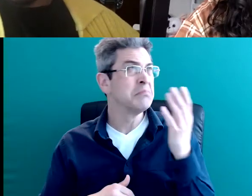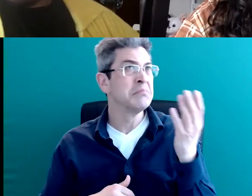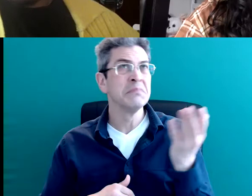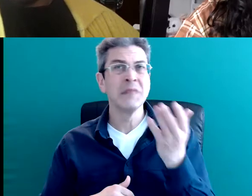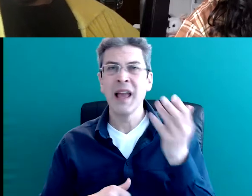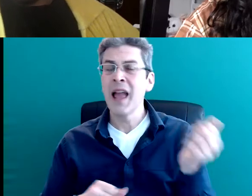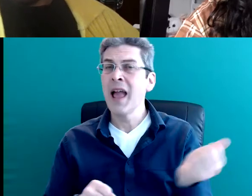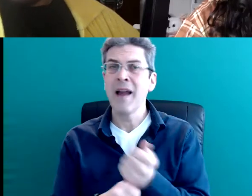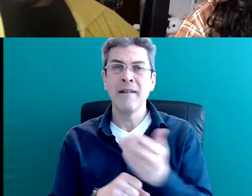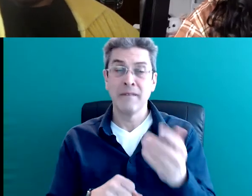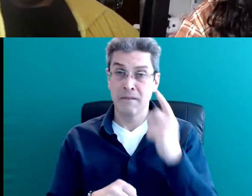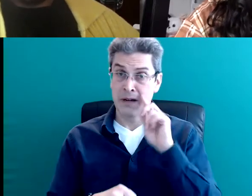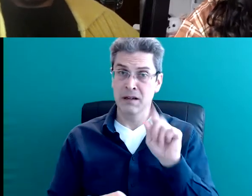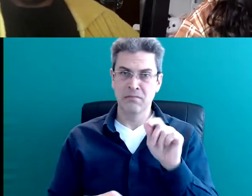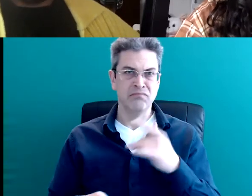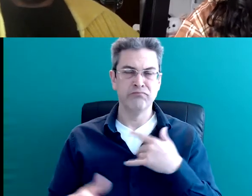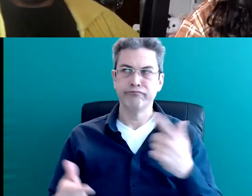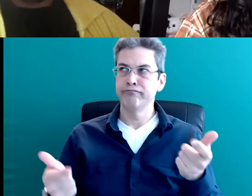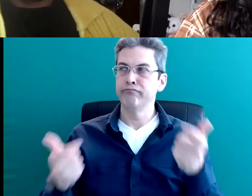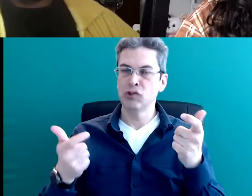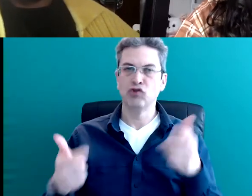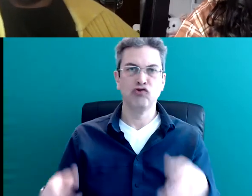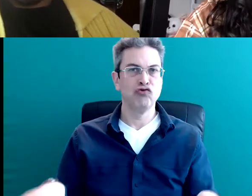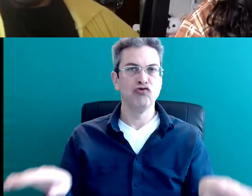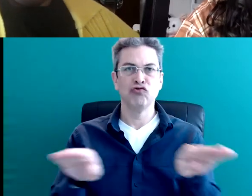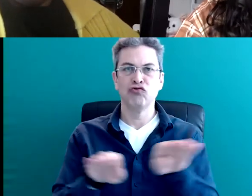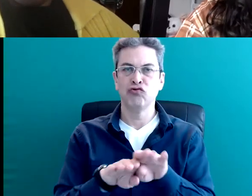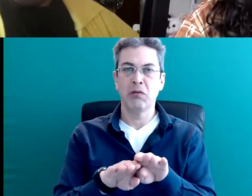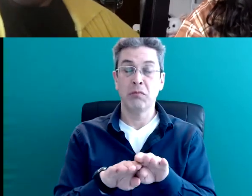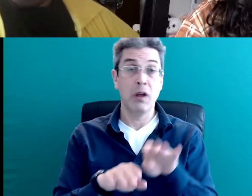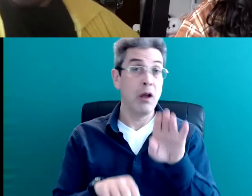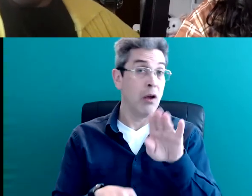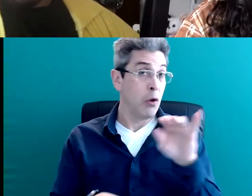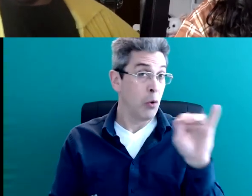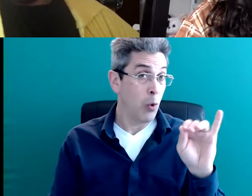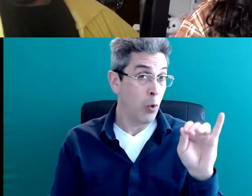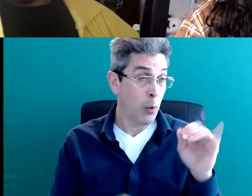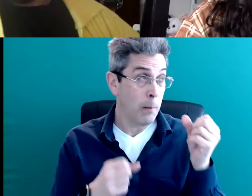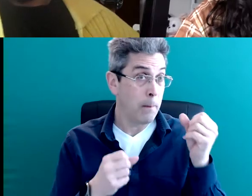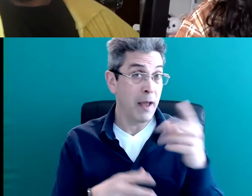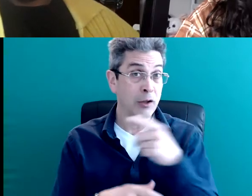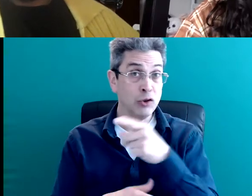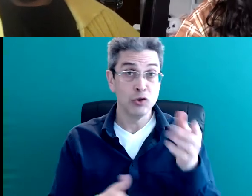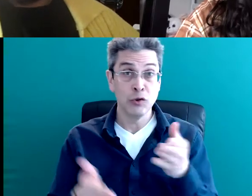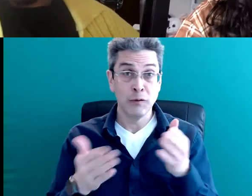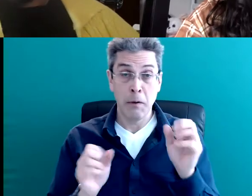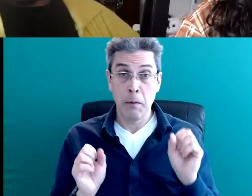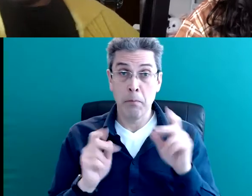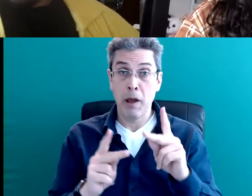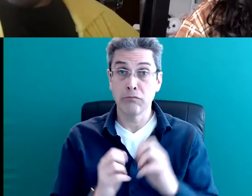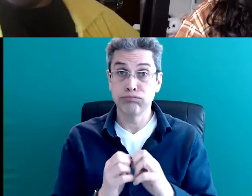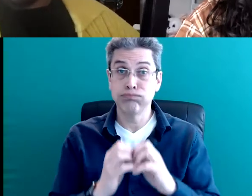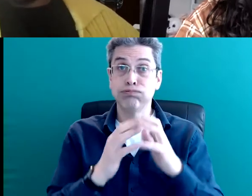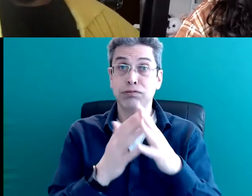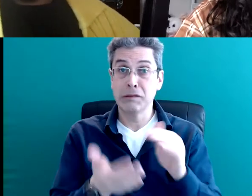Everything stopped immediately. And a lot of those services have not started up again, even though we're trying to press to go back